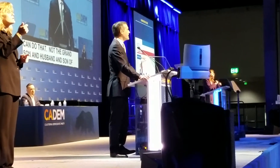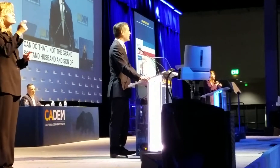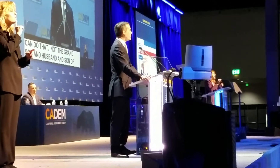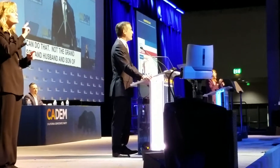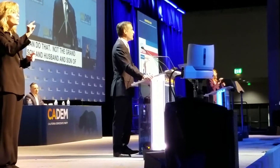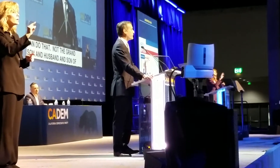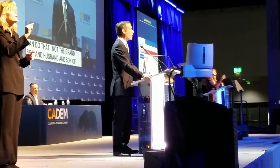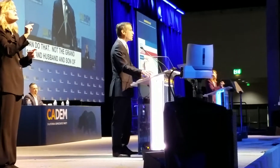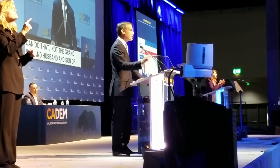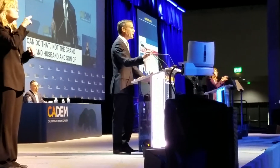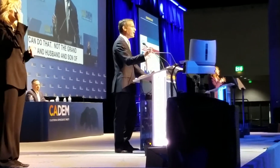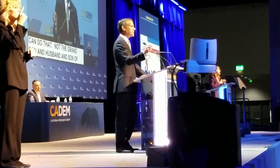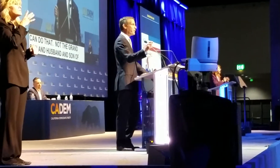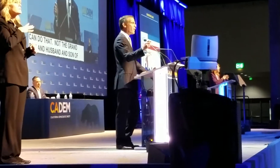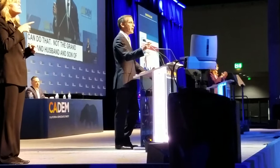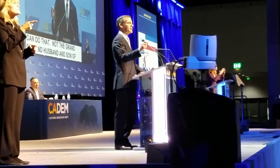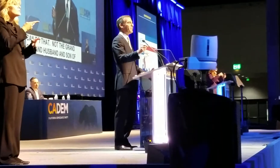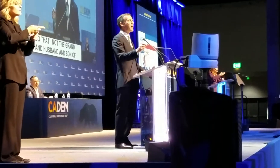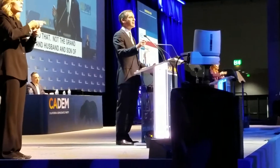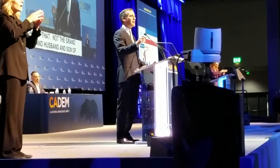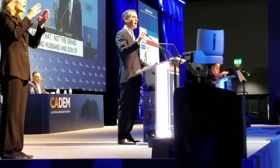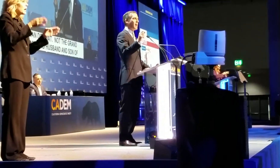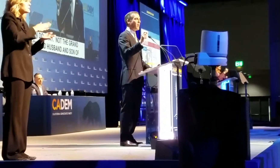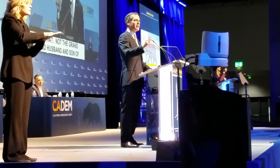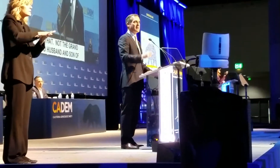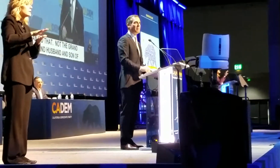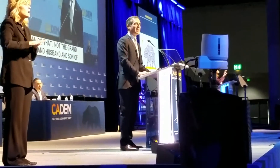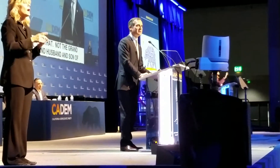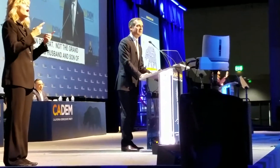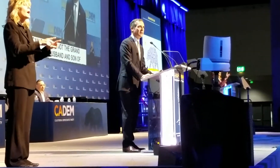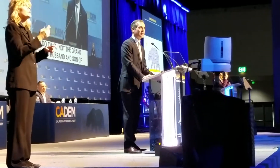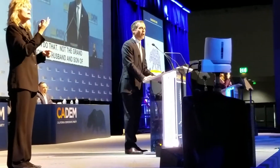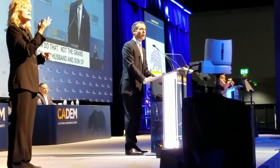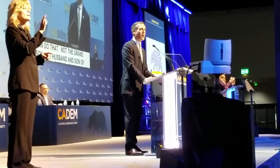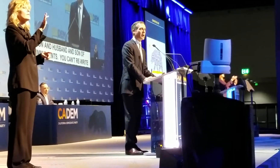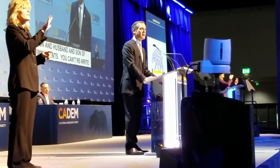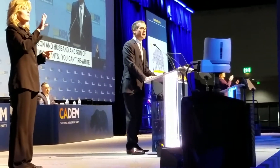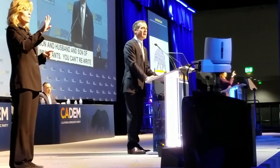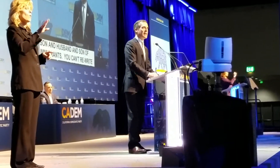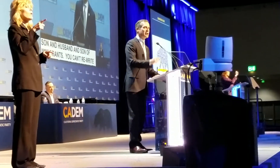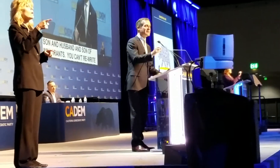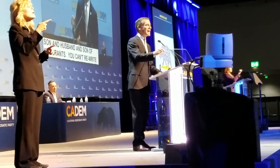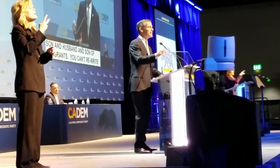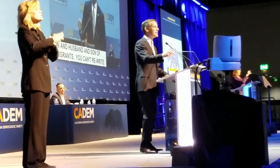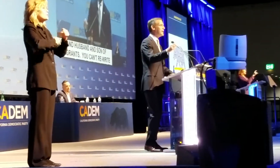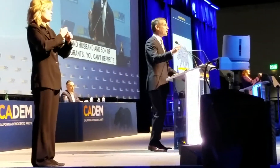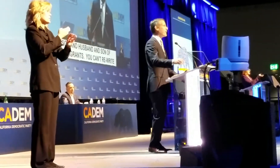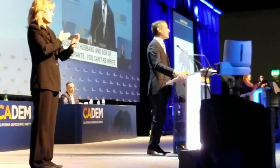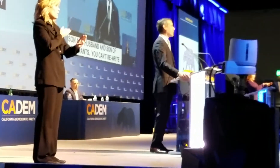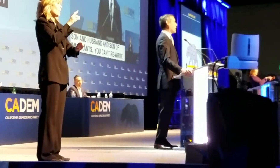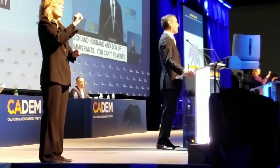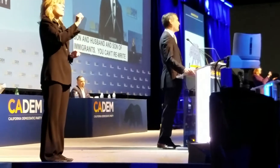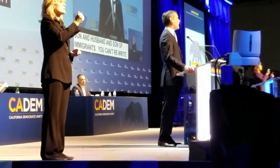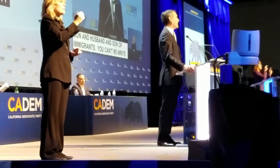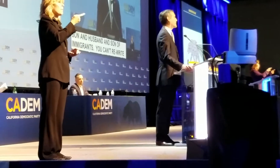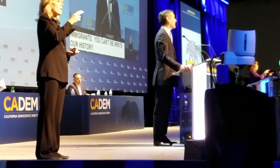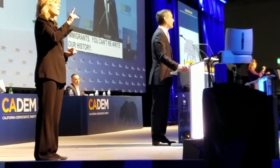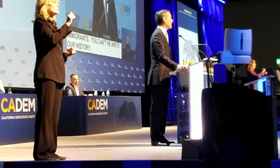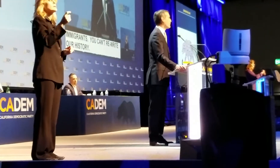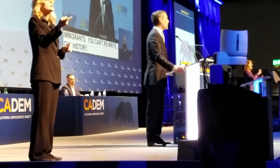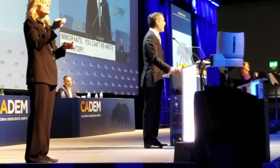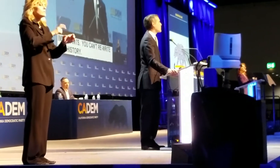in 1954, 2 years before Rosa Parks, boarded a bus to go to work, and she sat in a seat to rest her weary